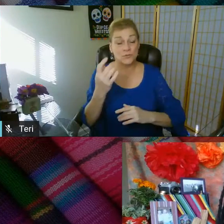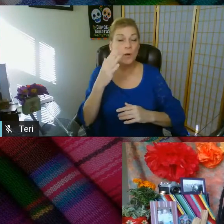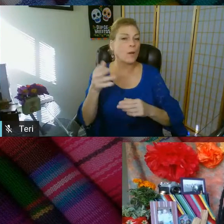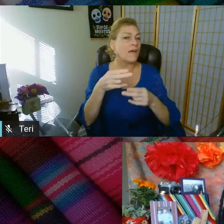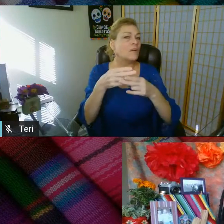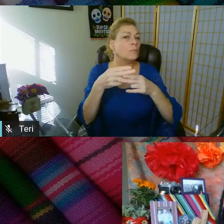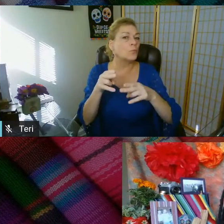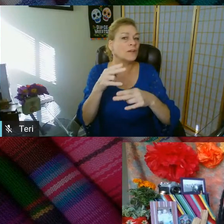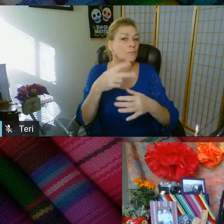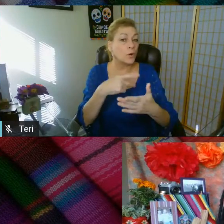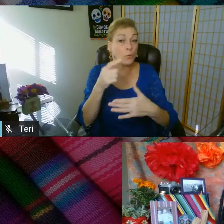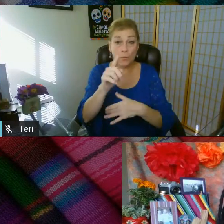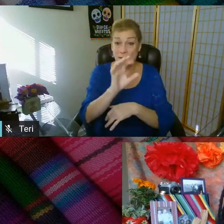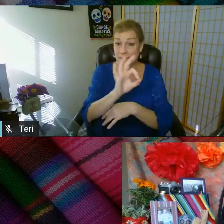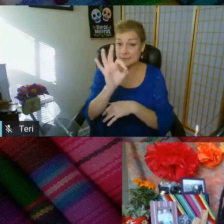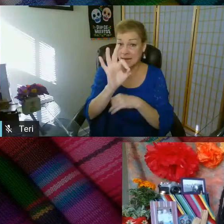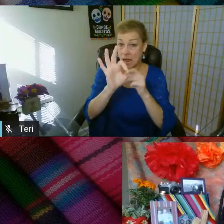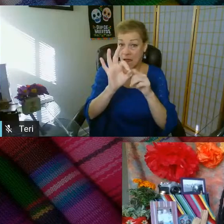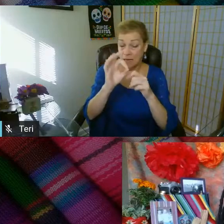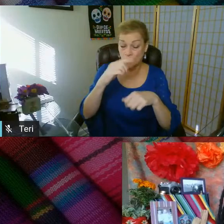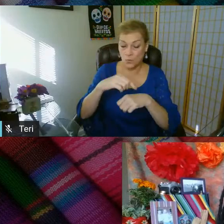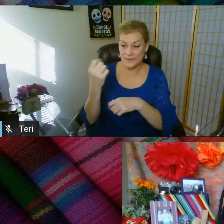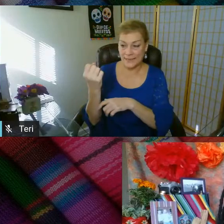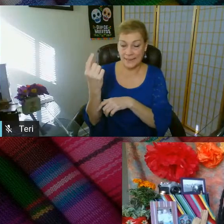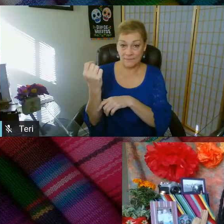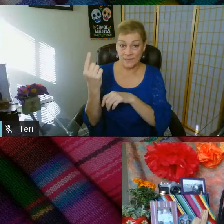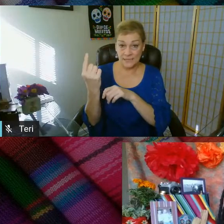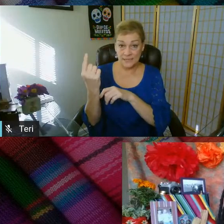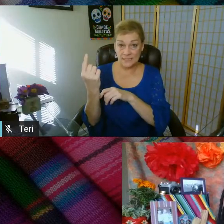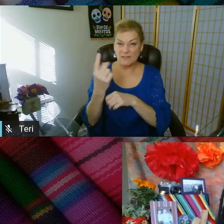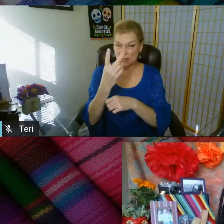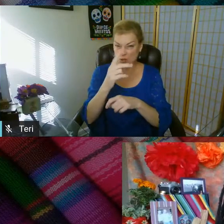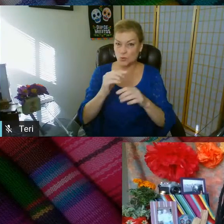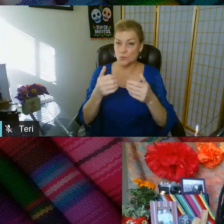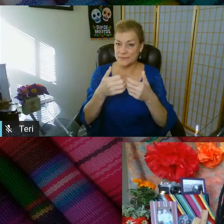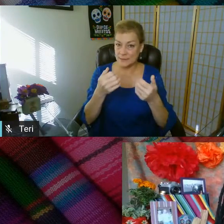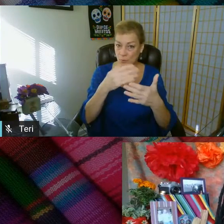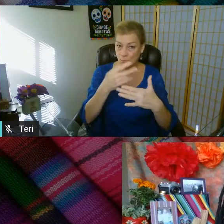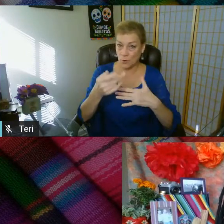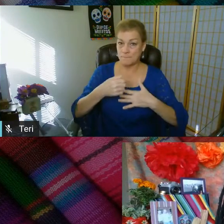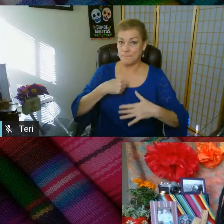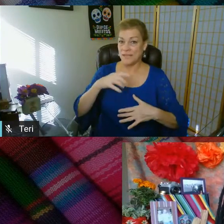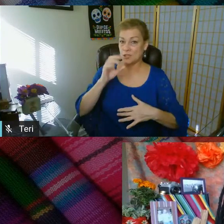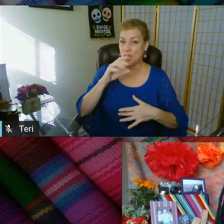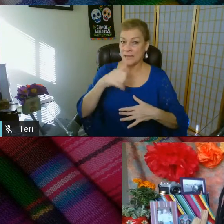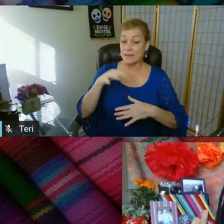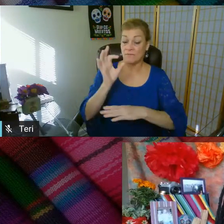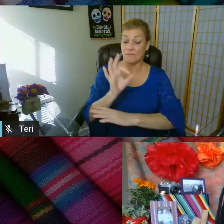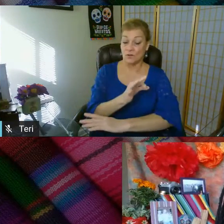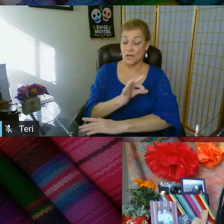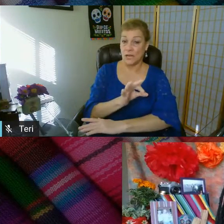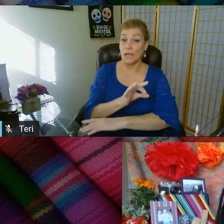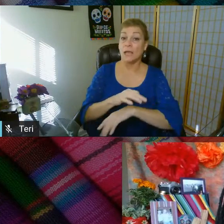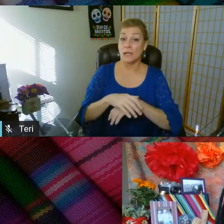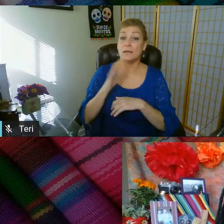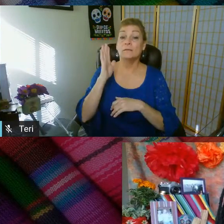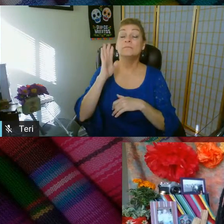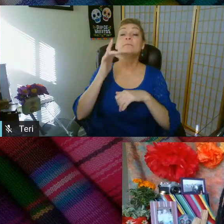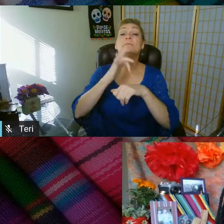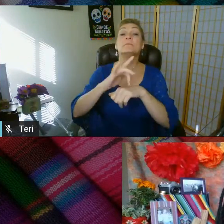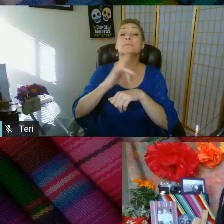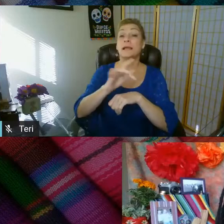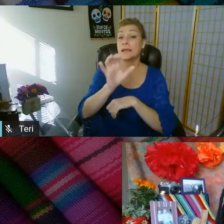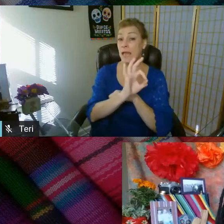9 a.m. and one at 11 a.m. I and Jackie and Fred will be available at